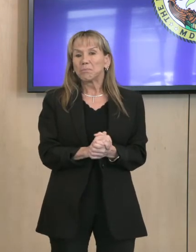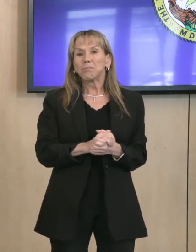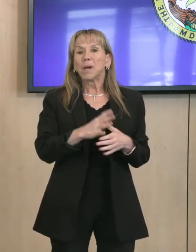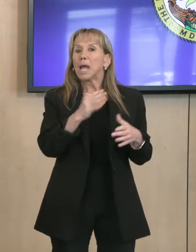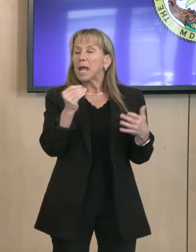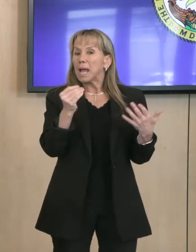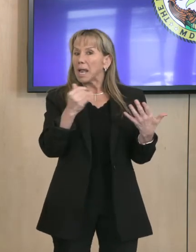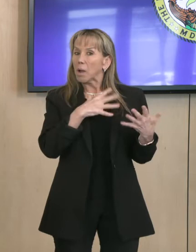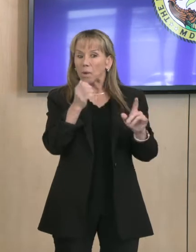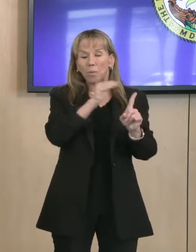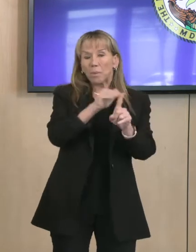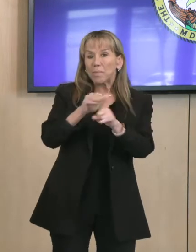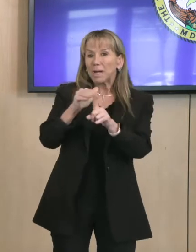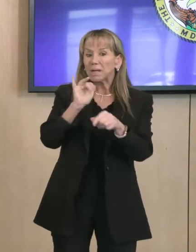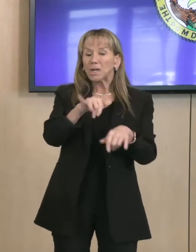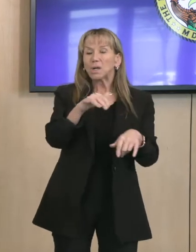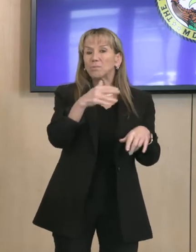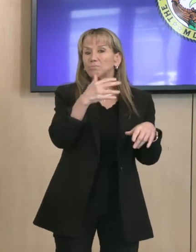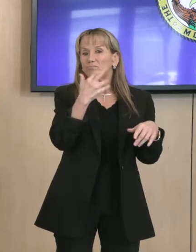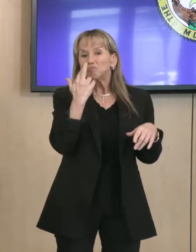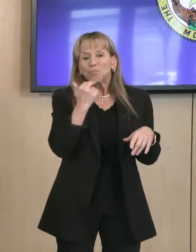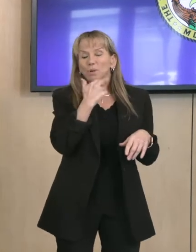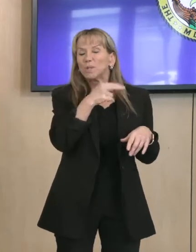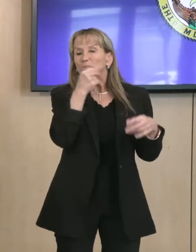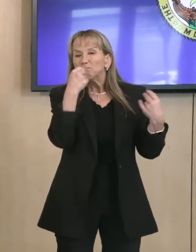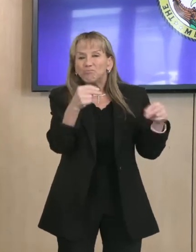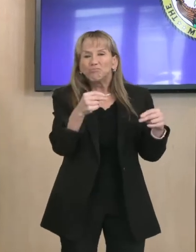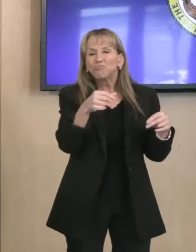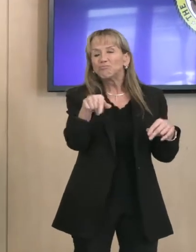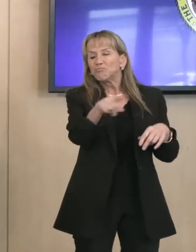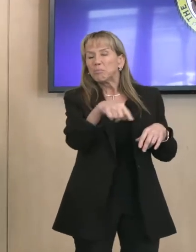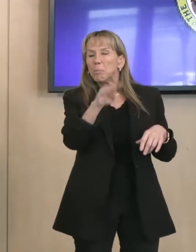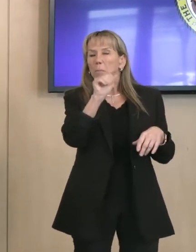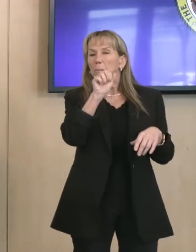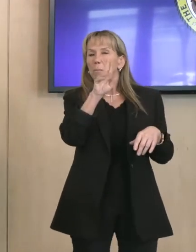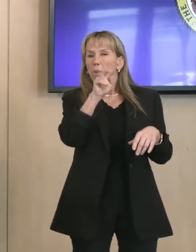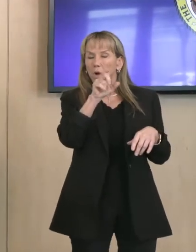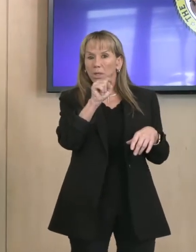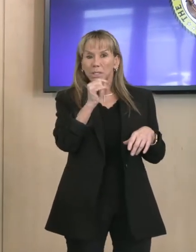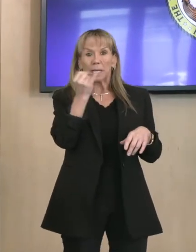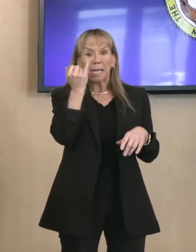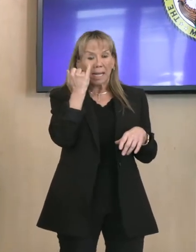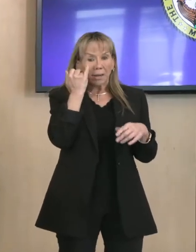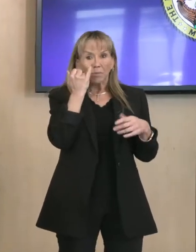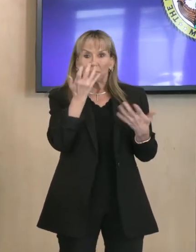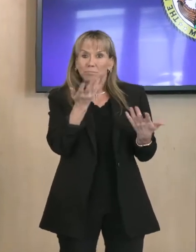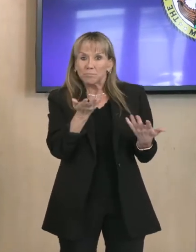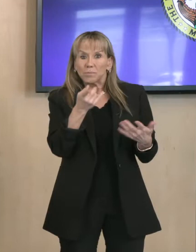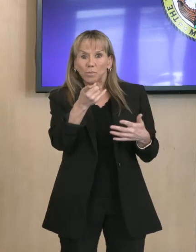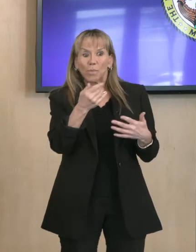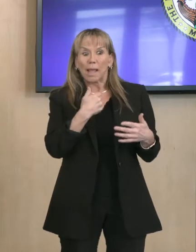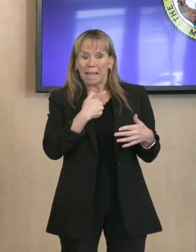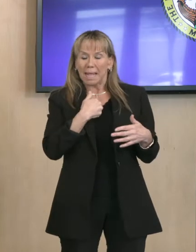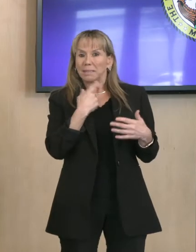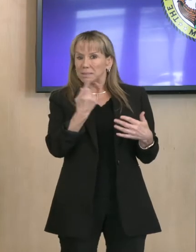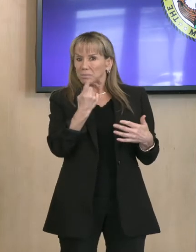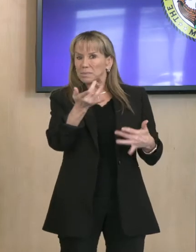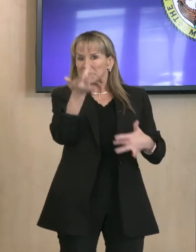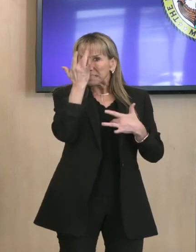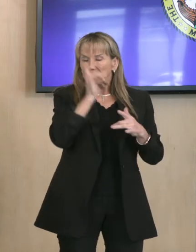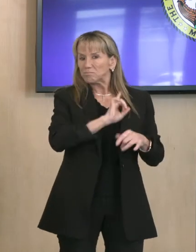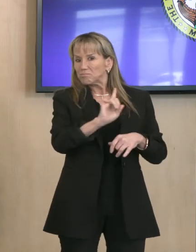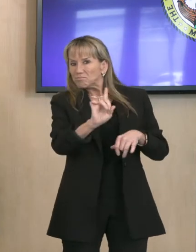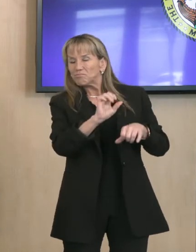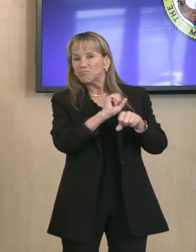want to remind restaurants, grocery stores, or markets that have had any situation with an ill food handler to please